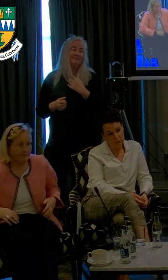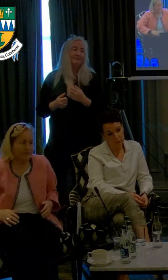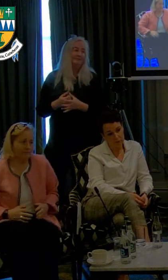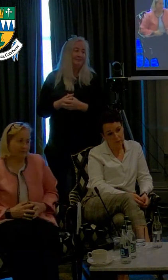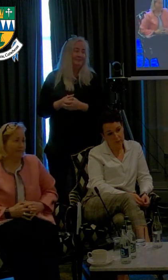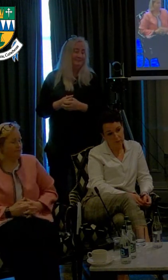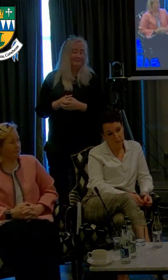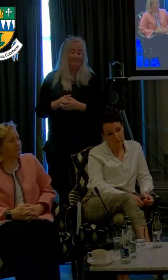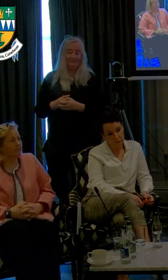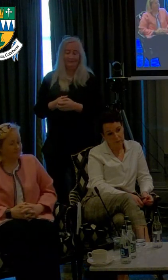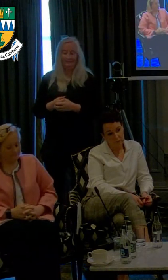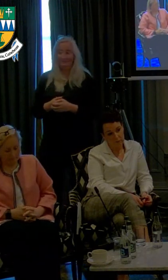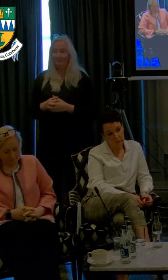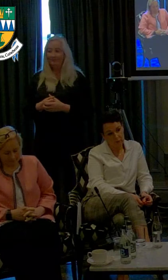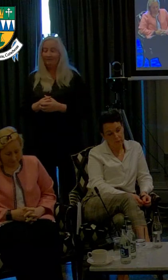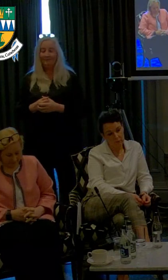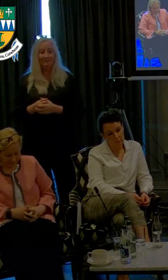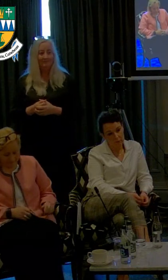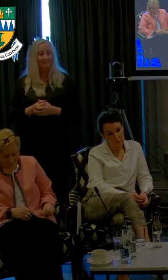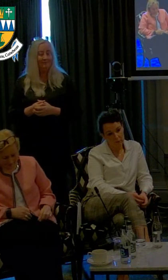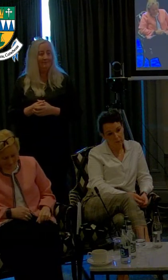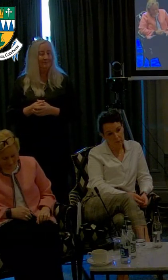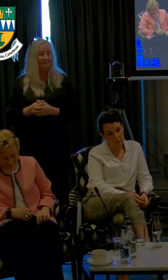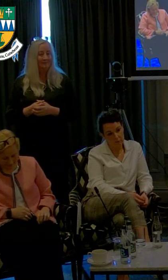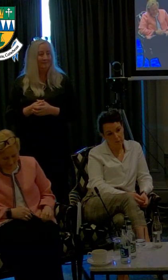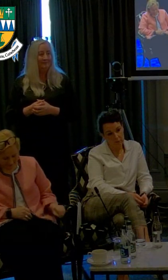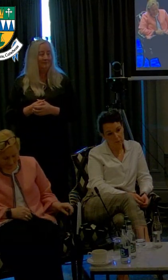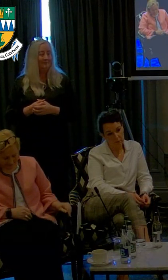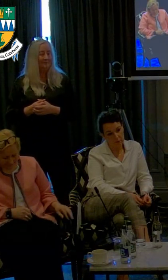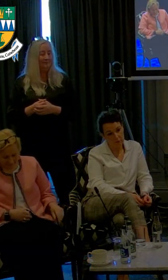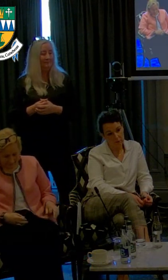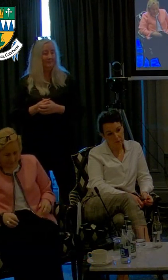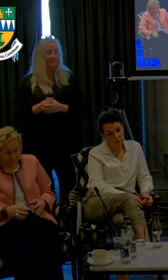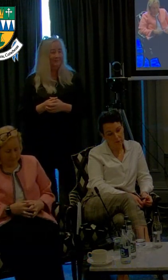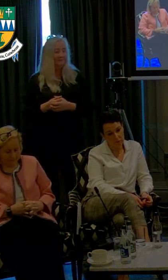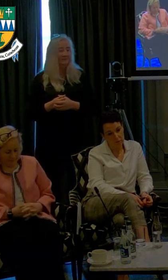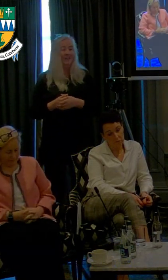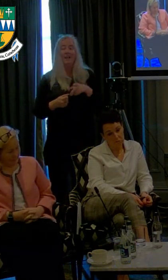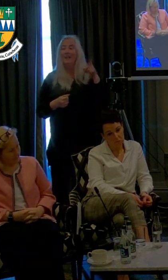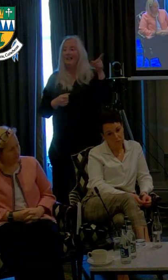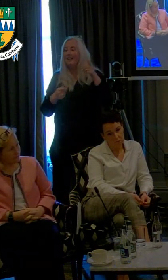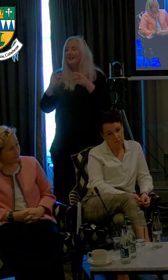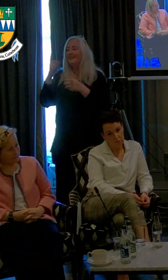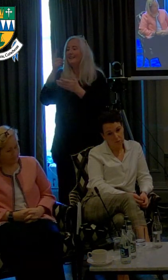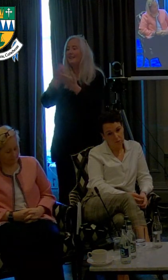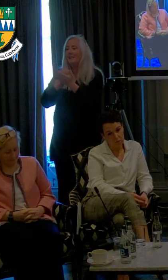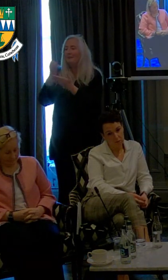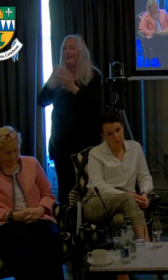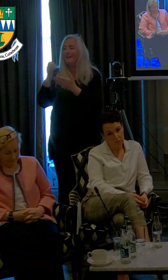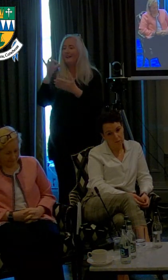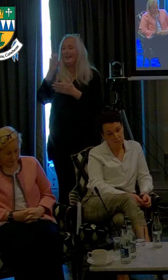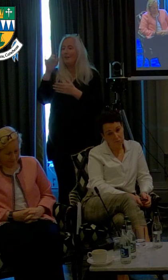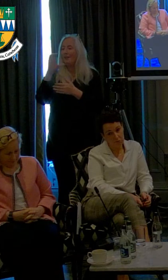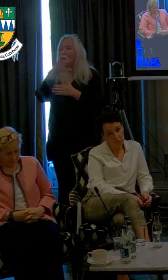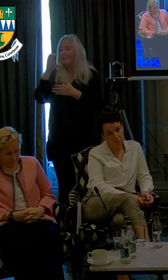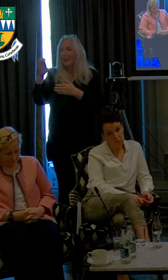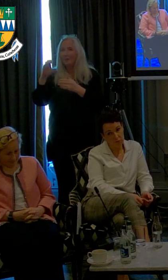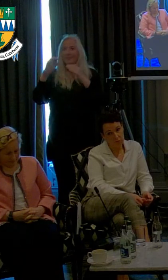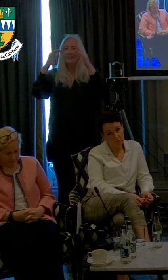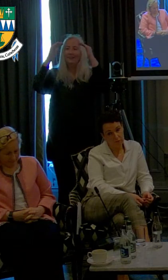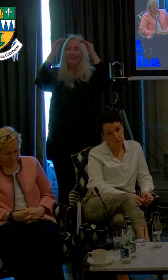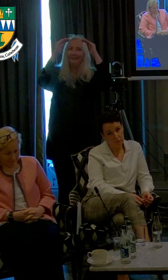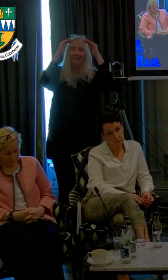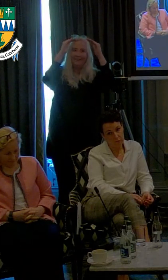relation to the council, how it works, and the, I suppose, different functions and powers of the councillor, and I suppose clearly explaining to